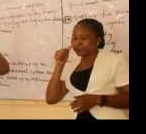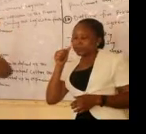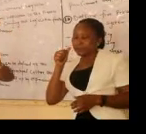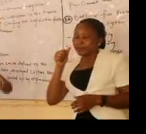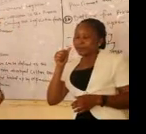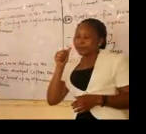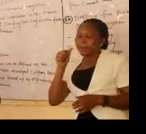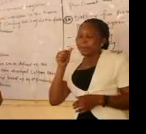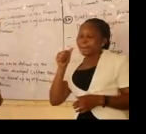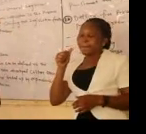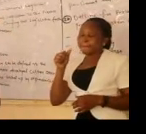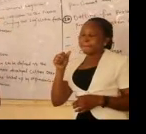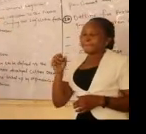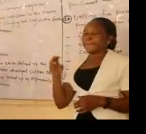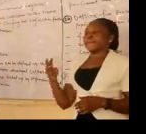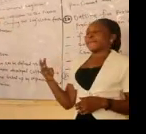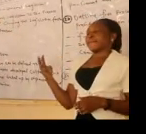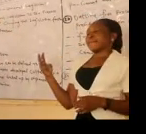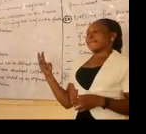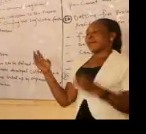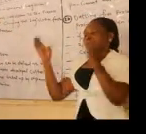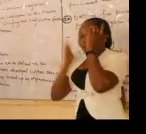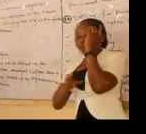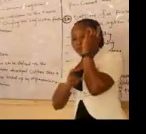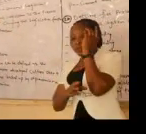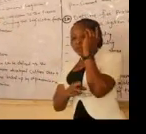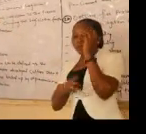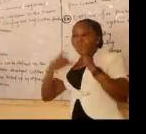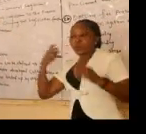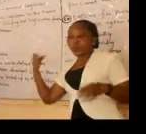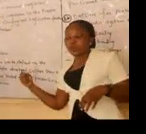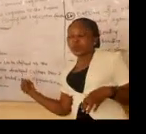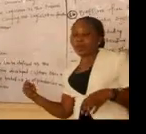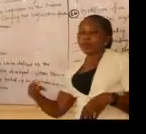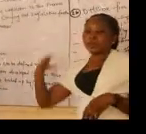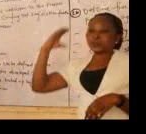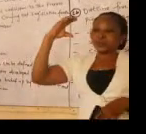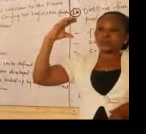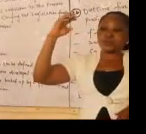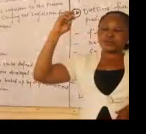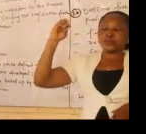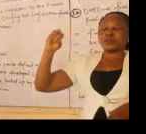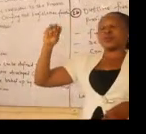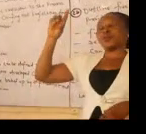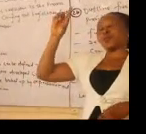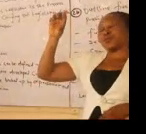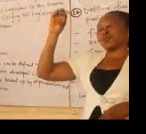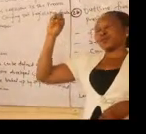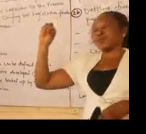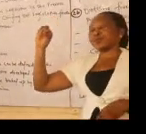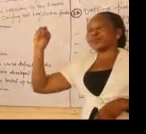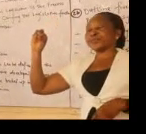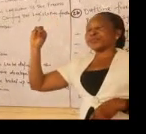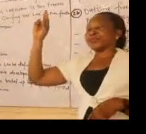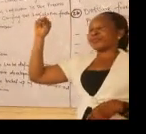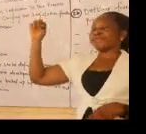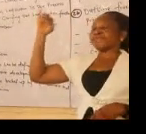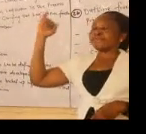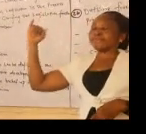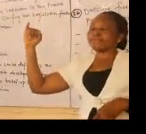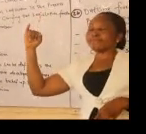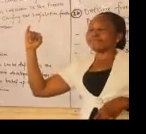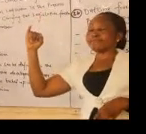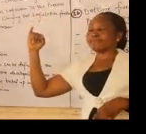in West Africa was what? Colonized by Britain. And then Senegal and Togo was colonized